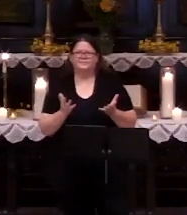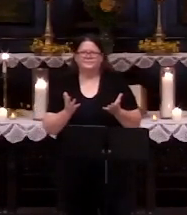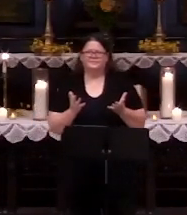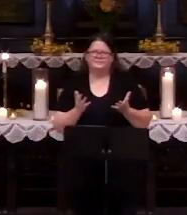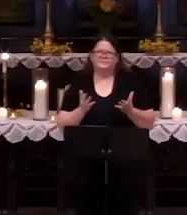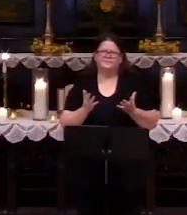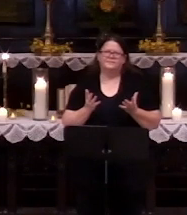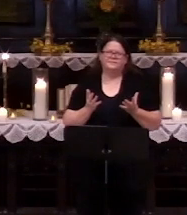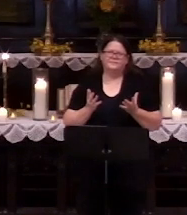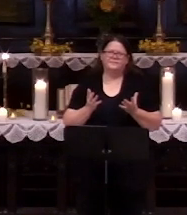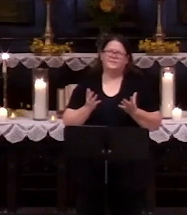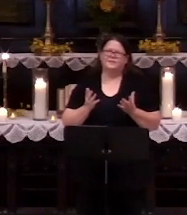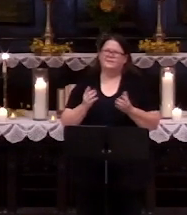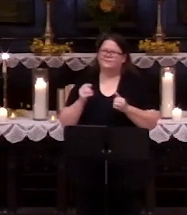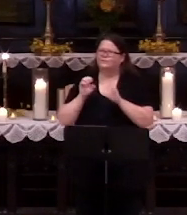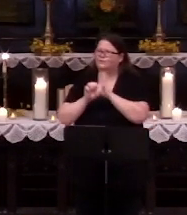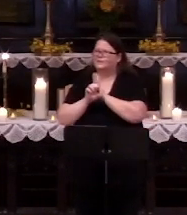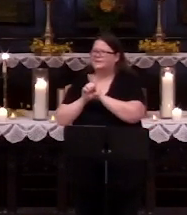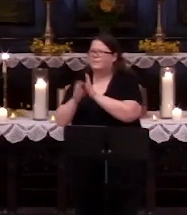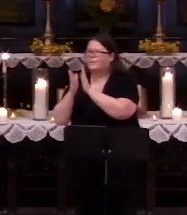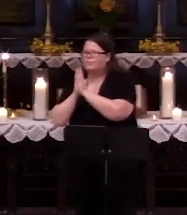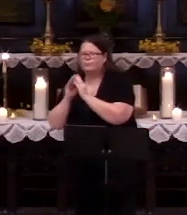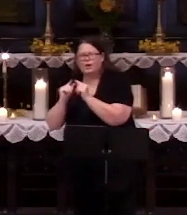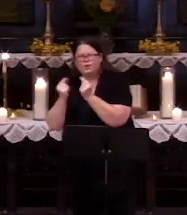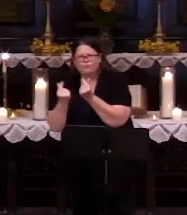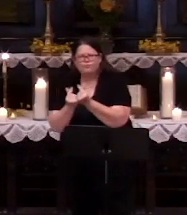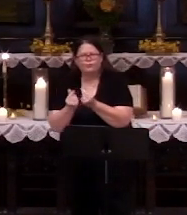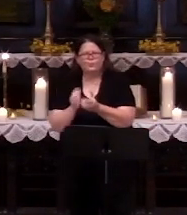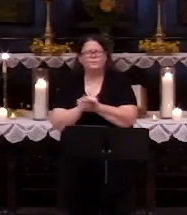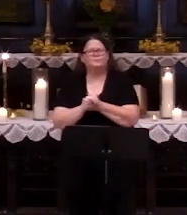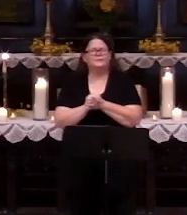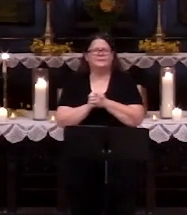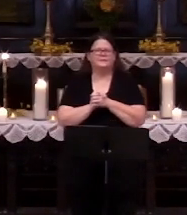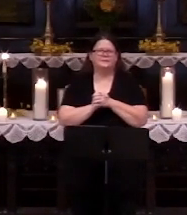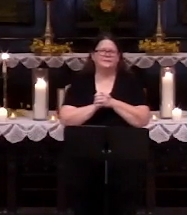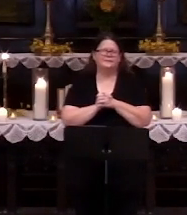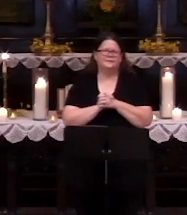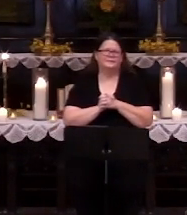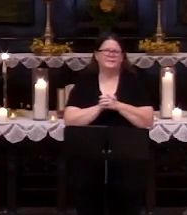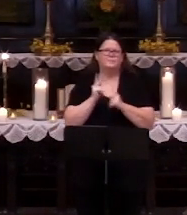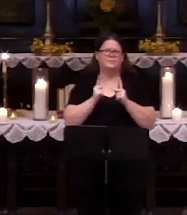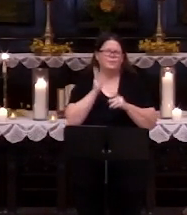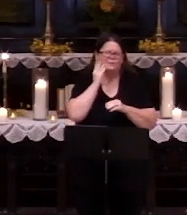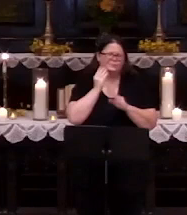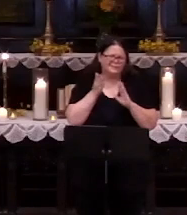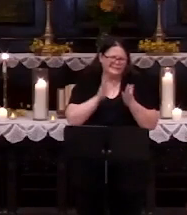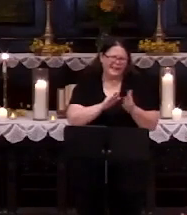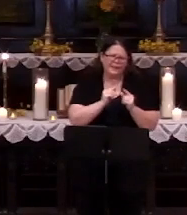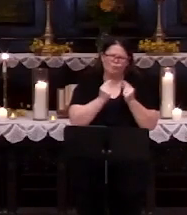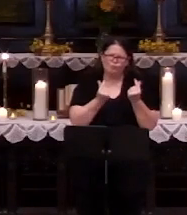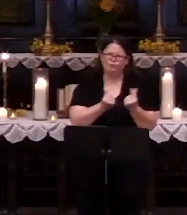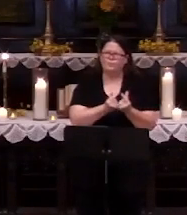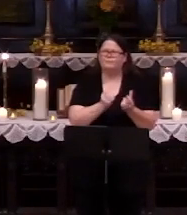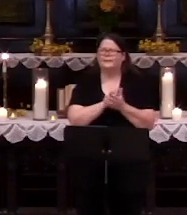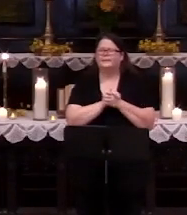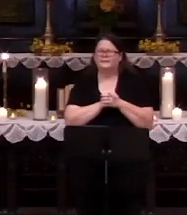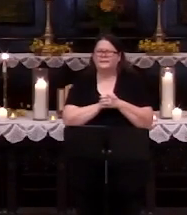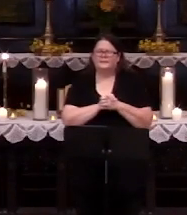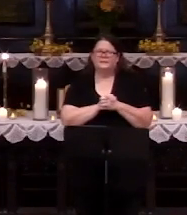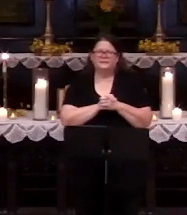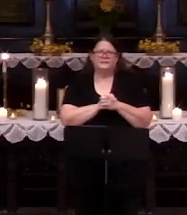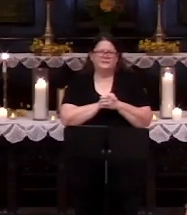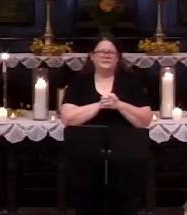worked closely with our prayer groups. She has worked closely with our bereavement groups. She has been out in